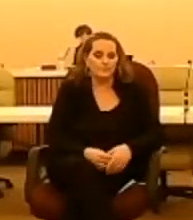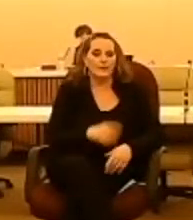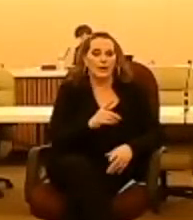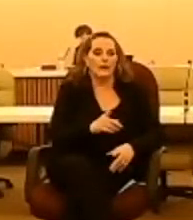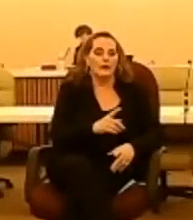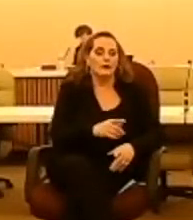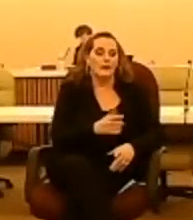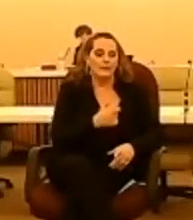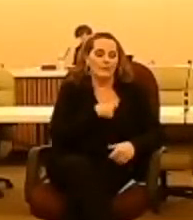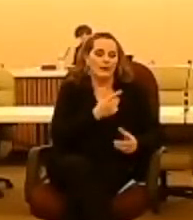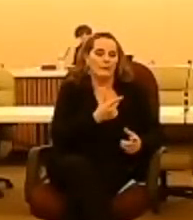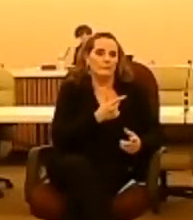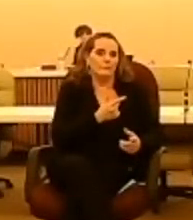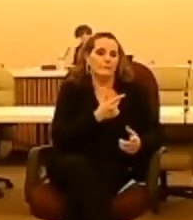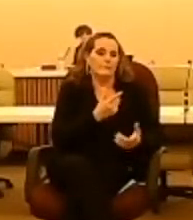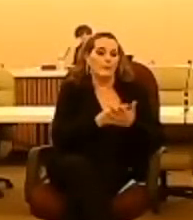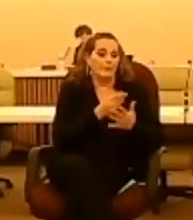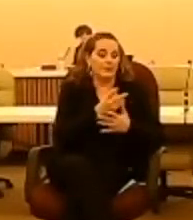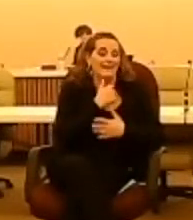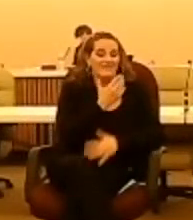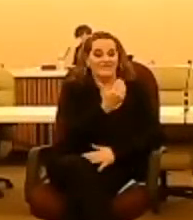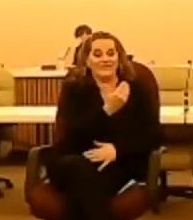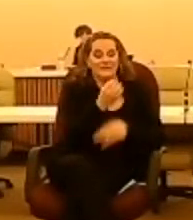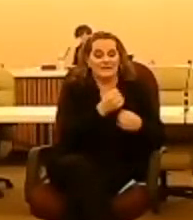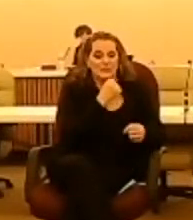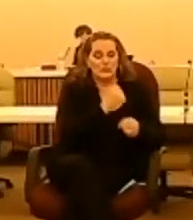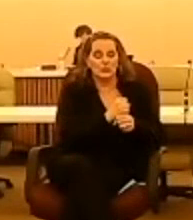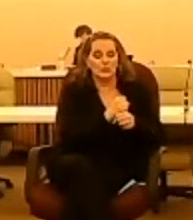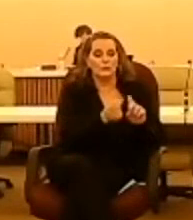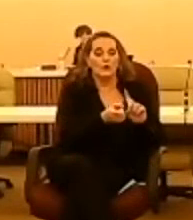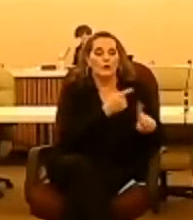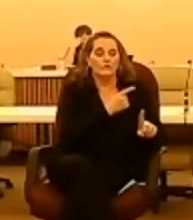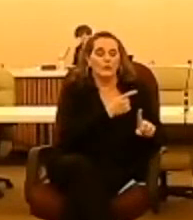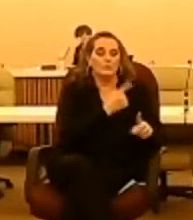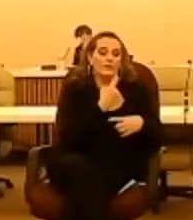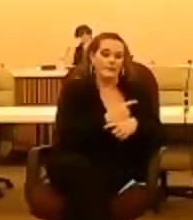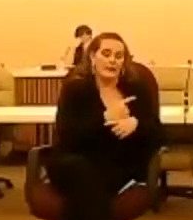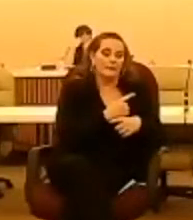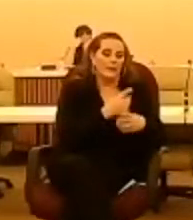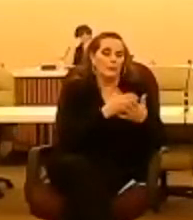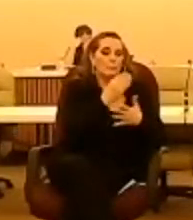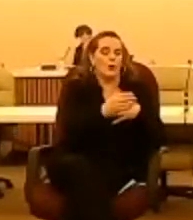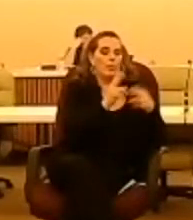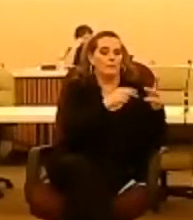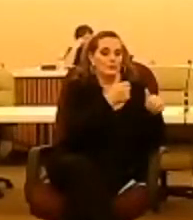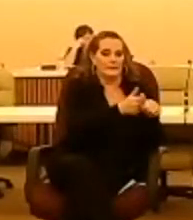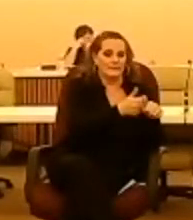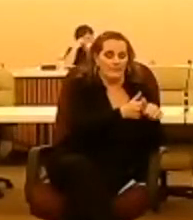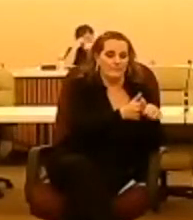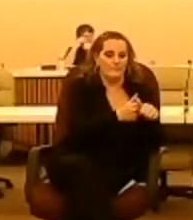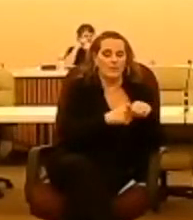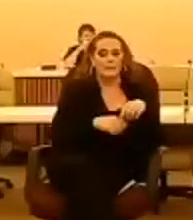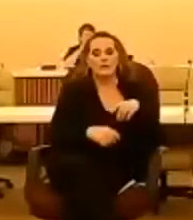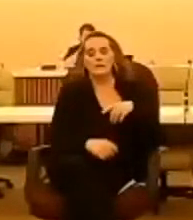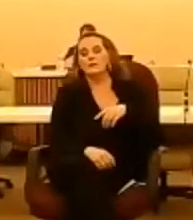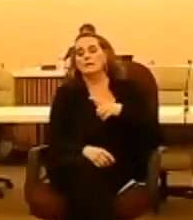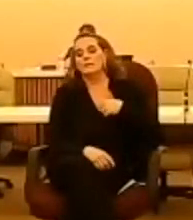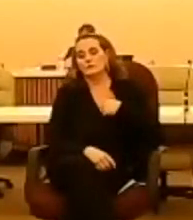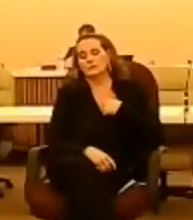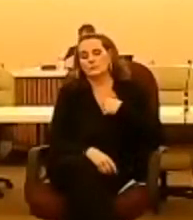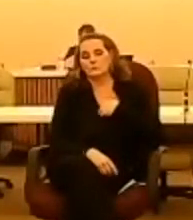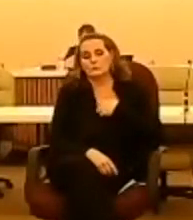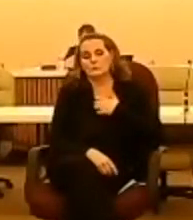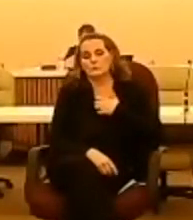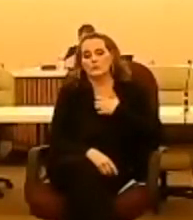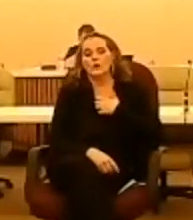within the 15 years from the date we bought the building. So when I look